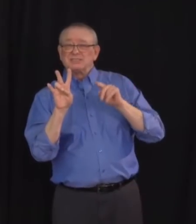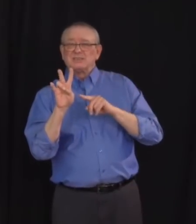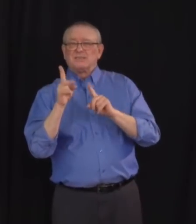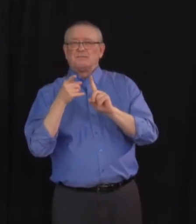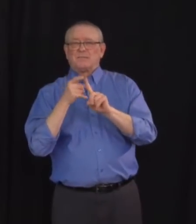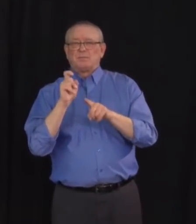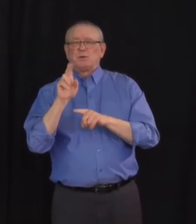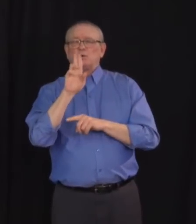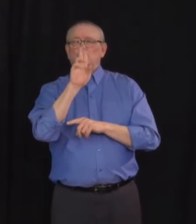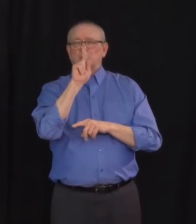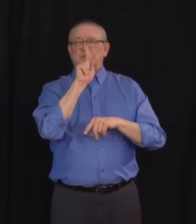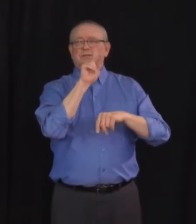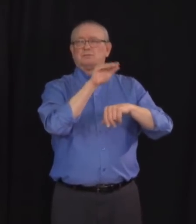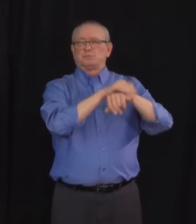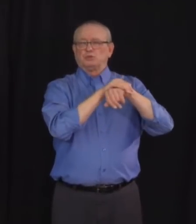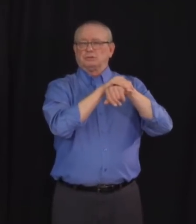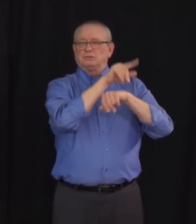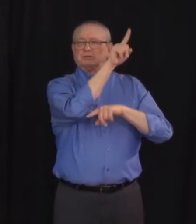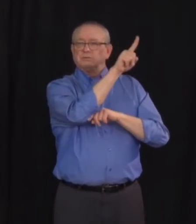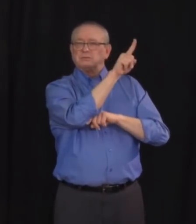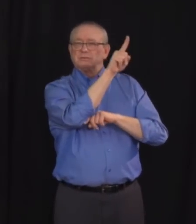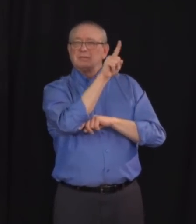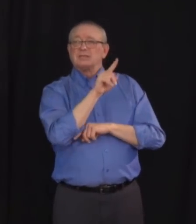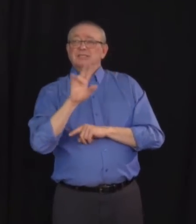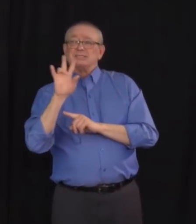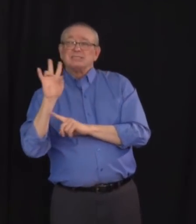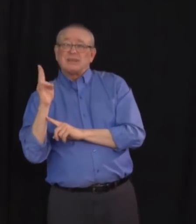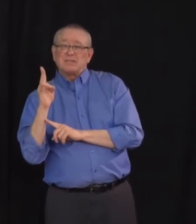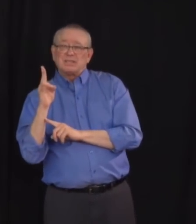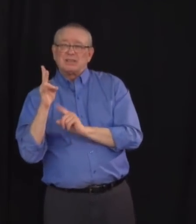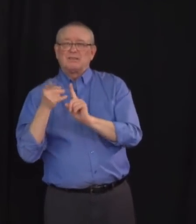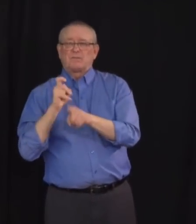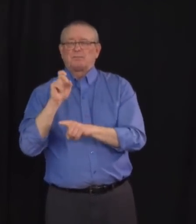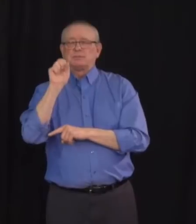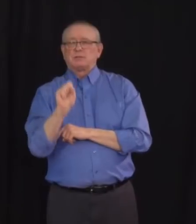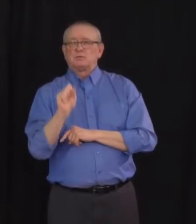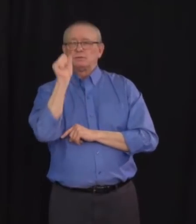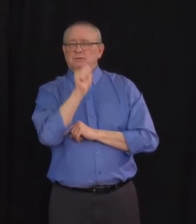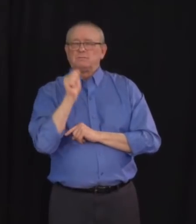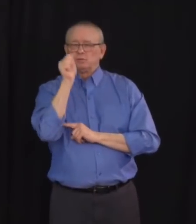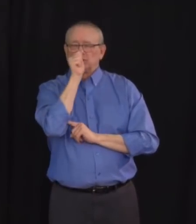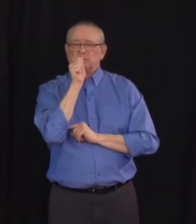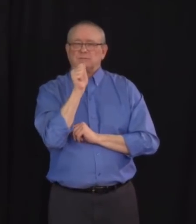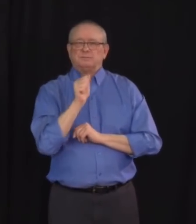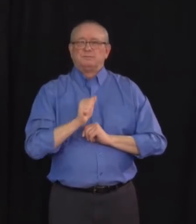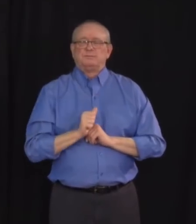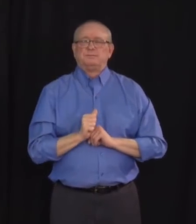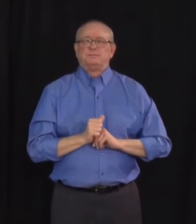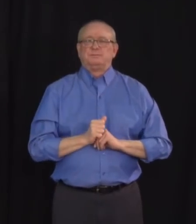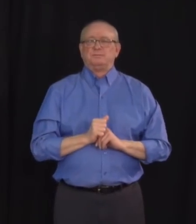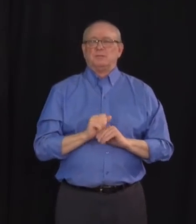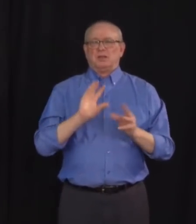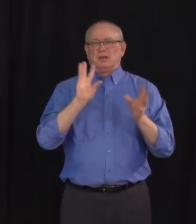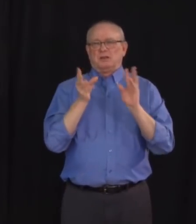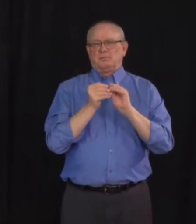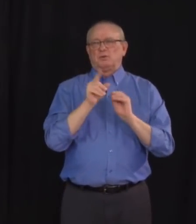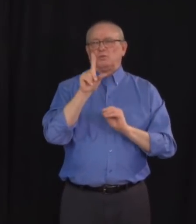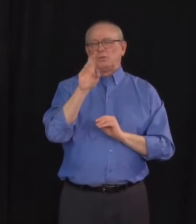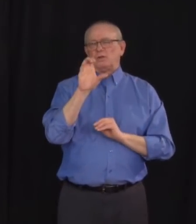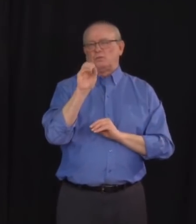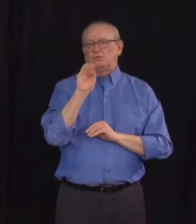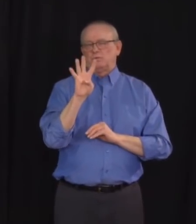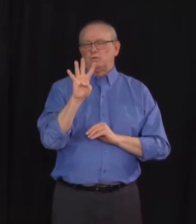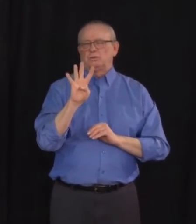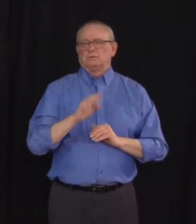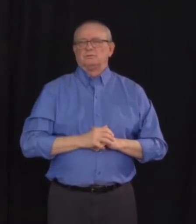strain first identified in South Africa. I know there are concerns about one of these more contagious variants becoming